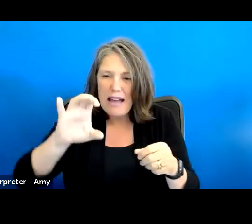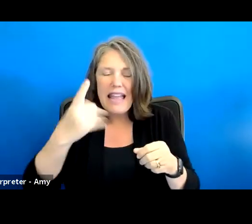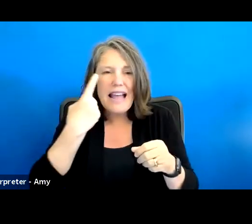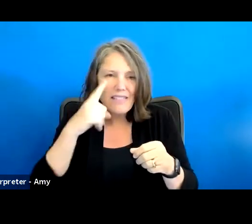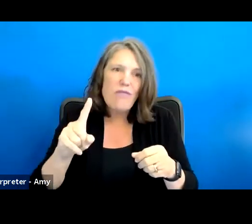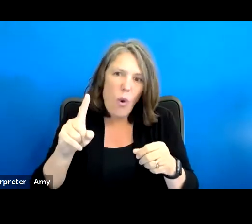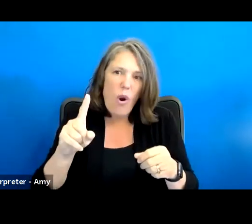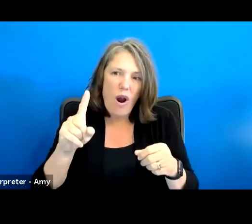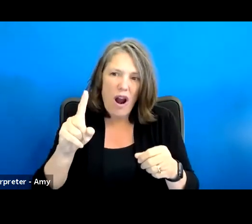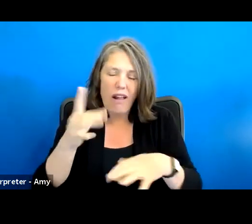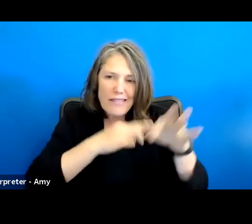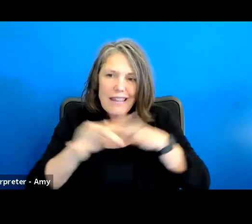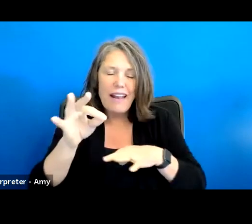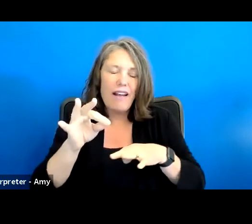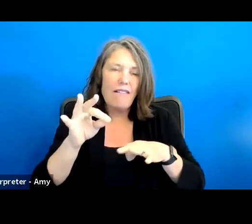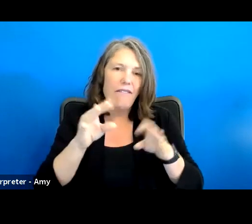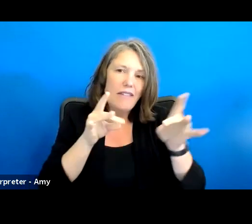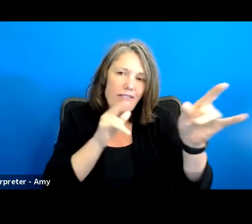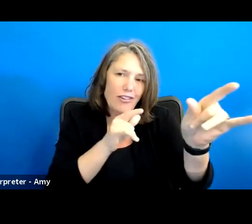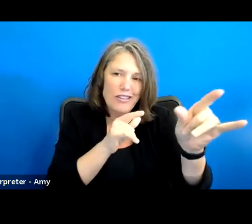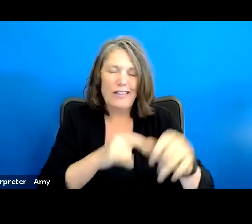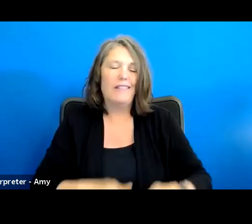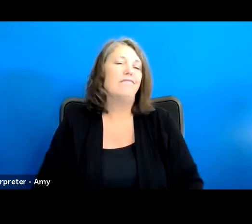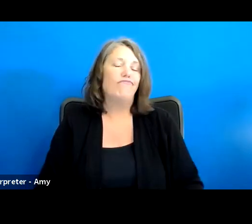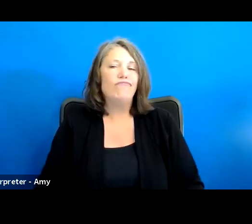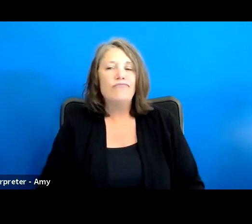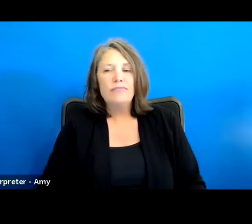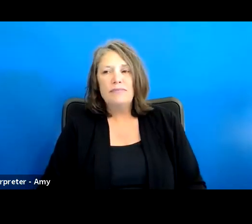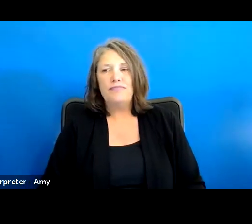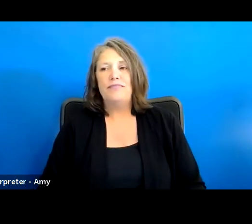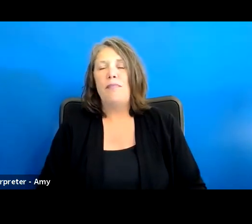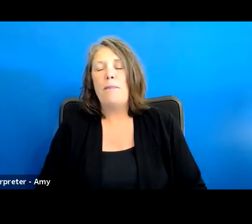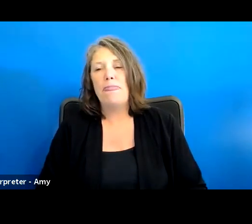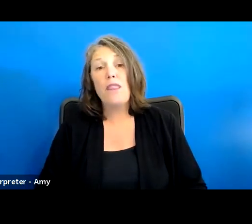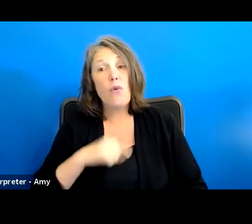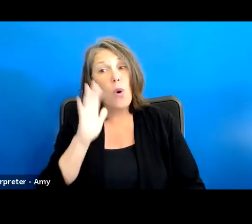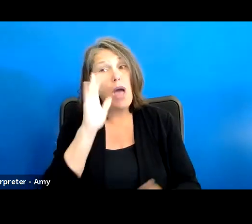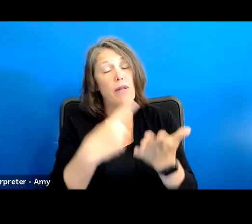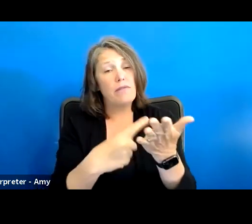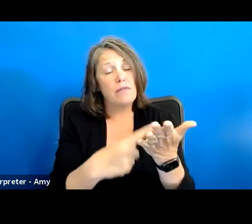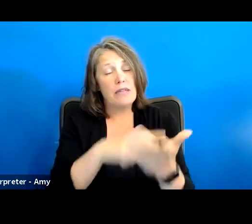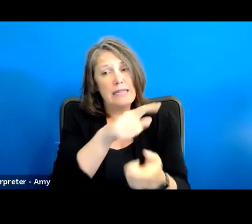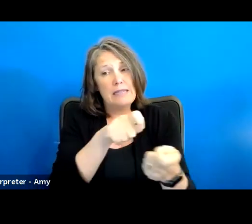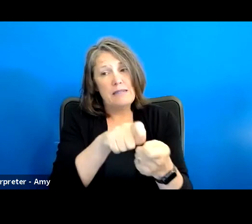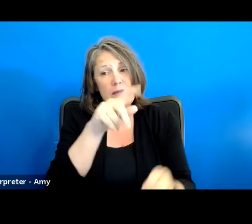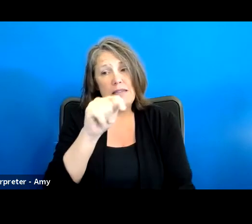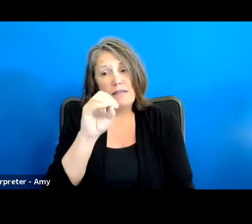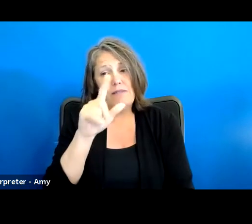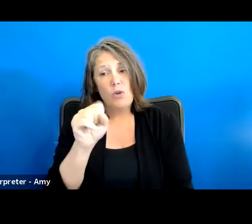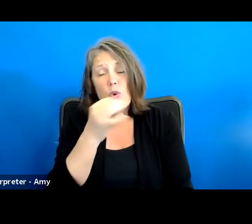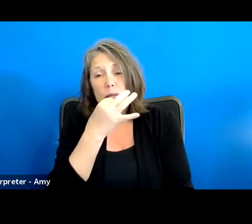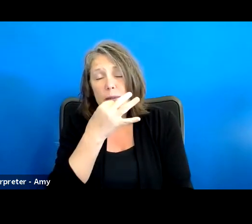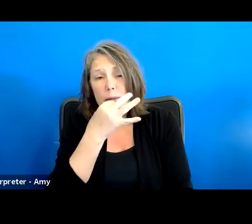sake of efficiency or anything like that. So I will talk about specific tools in a bit in terms